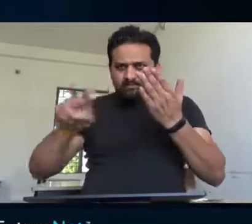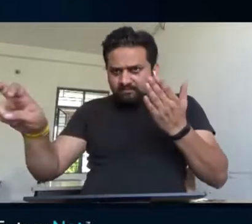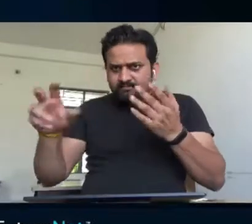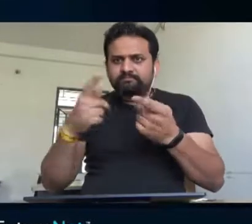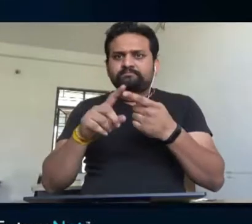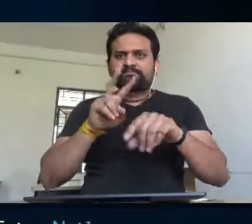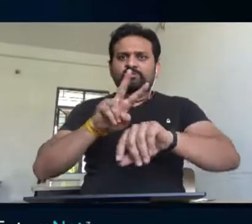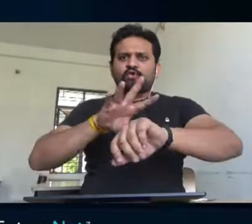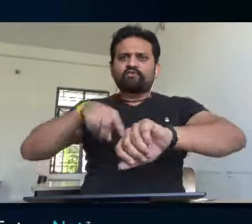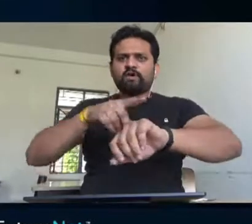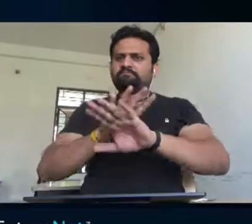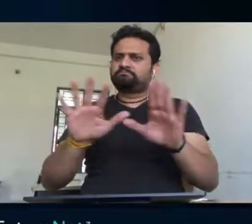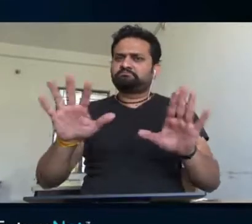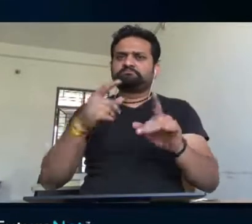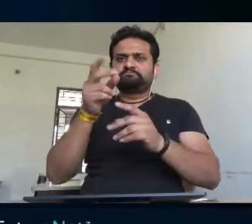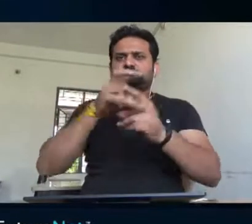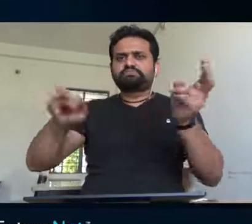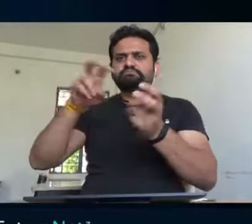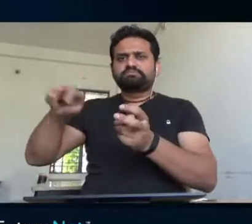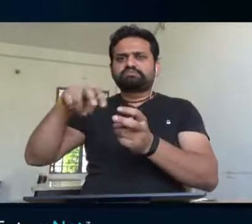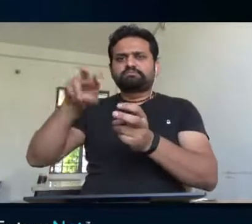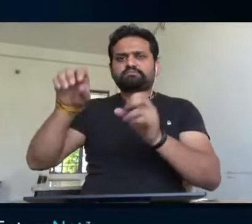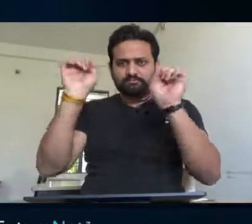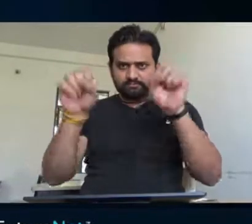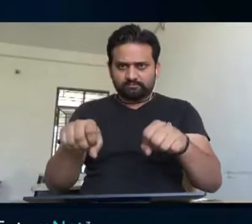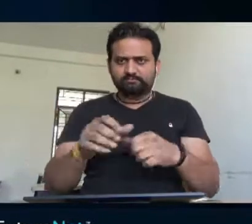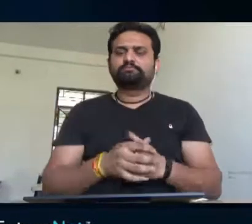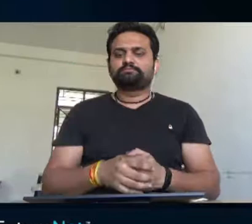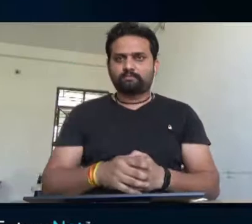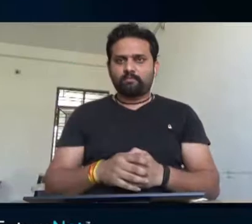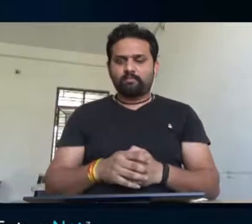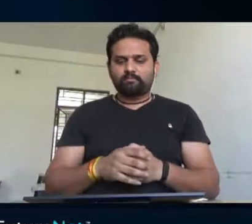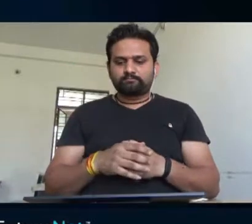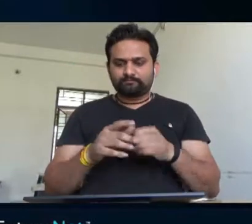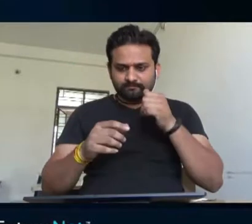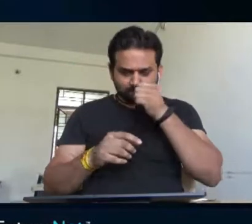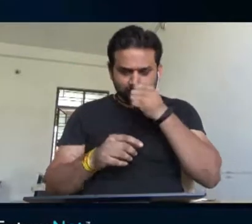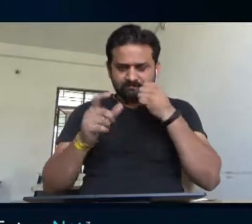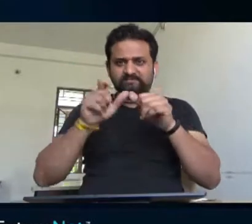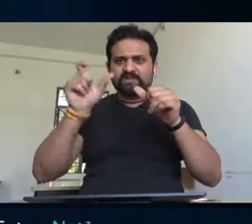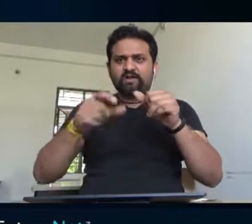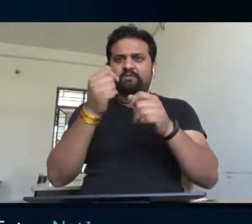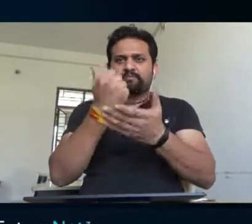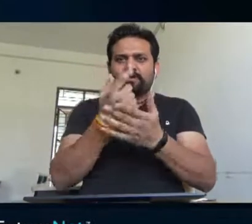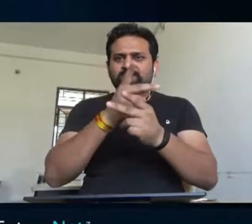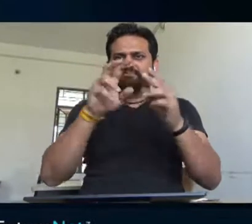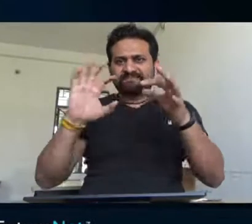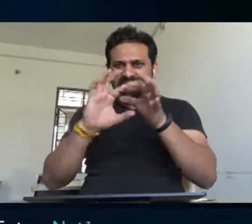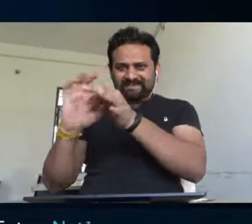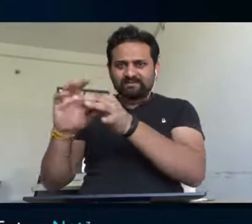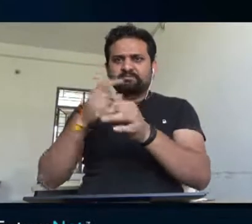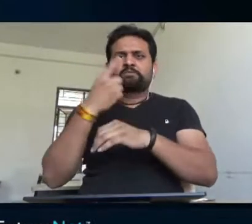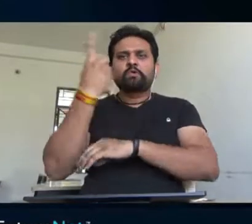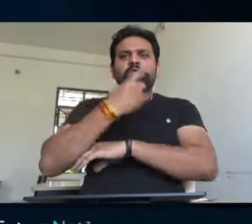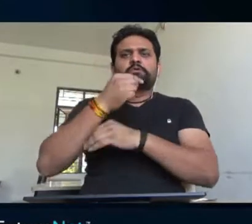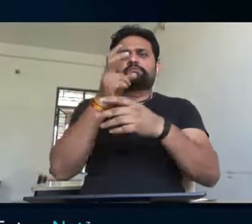in 24 hours your bank transfer is accepted, and in maximum 2 or 3 days you have the money on your account. It will be the same in Futuro